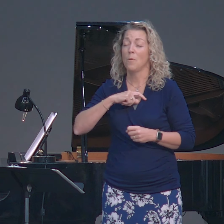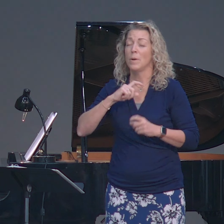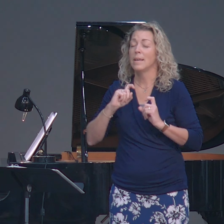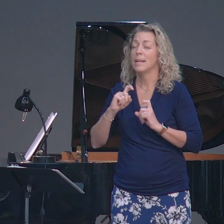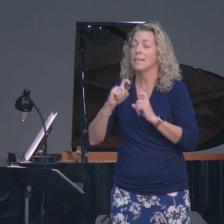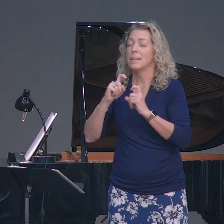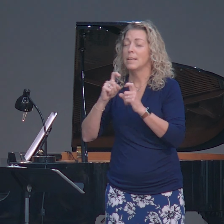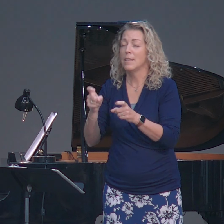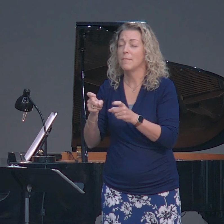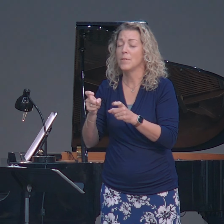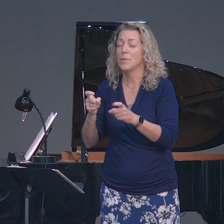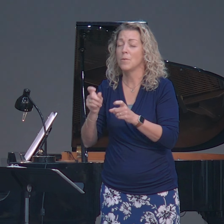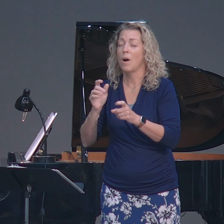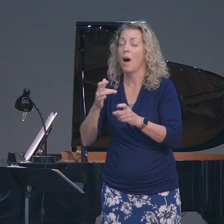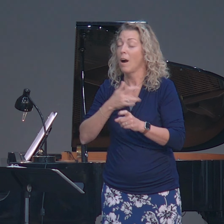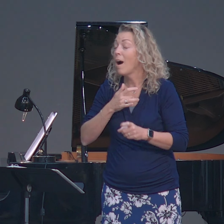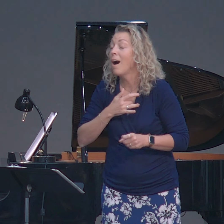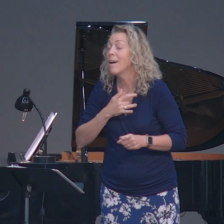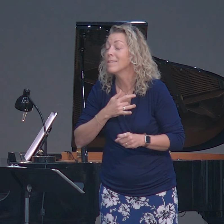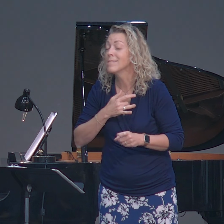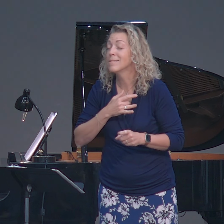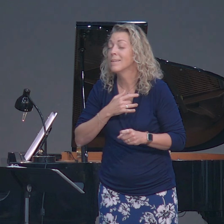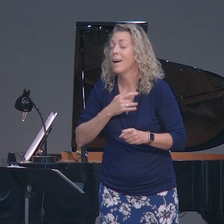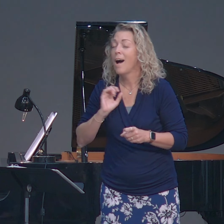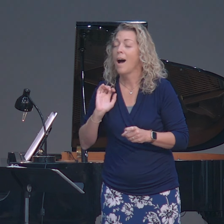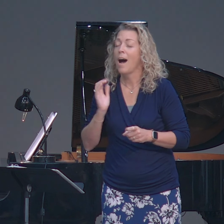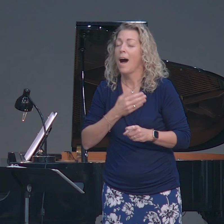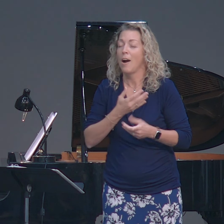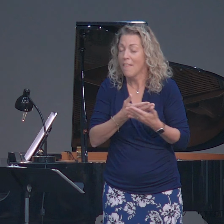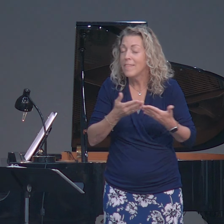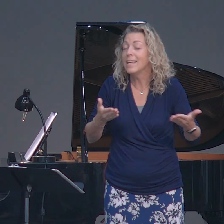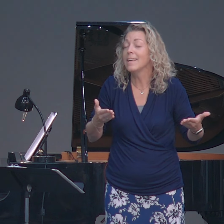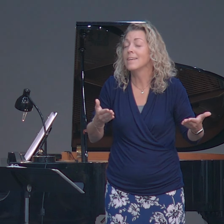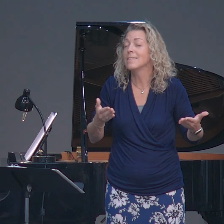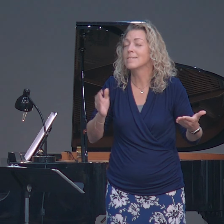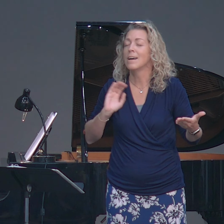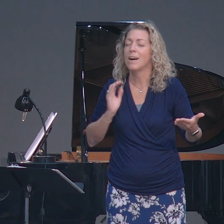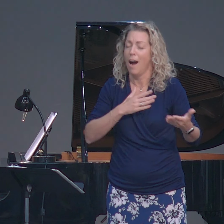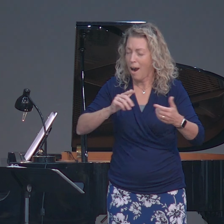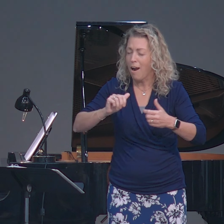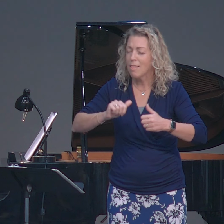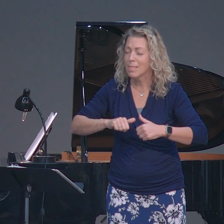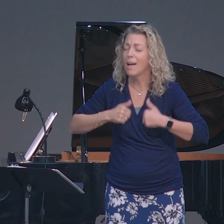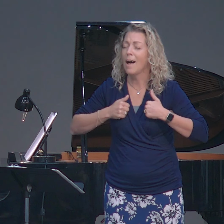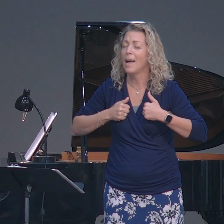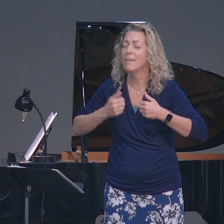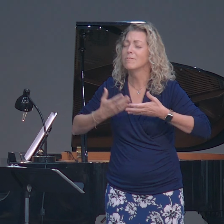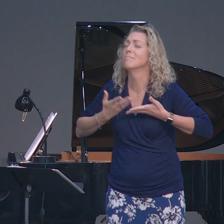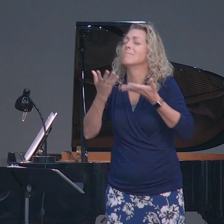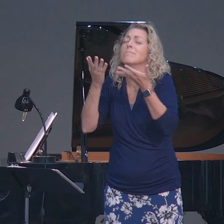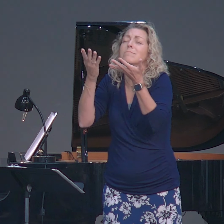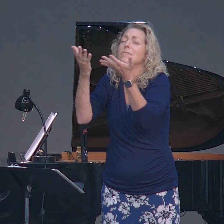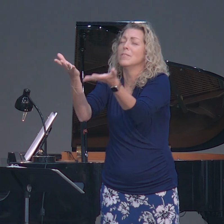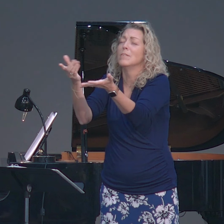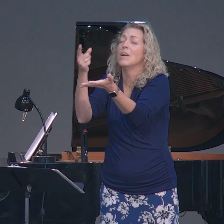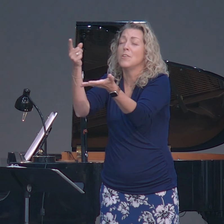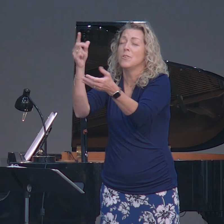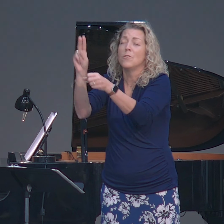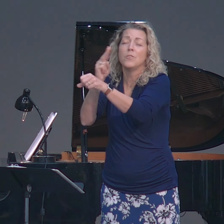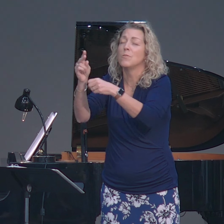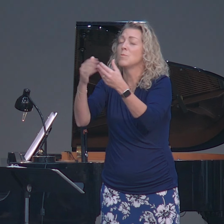hearts, we would be able to give you our resources, that we would be able to give you our lives to do with as you